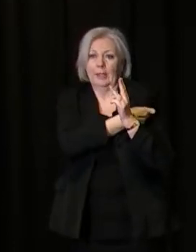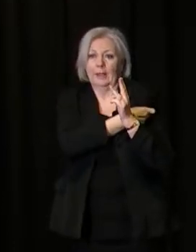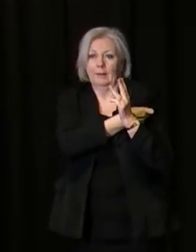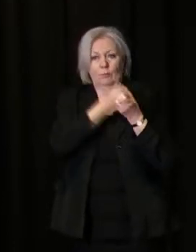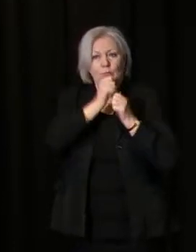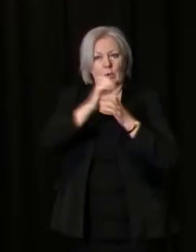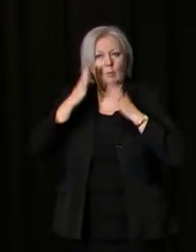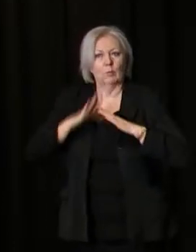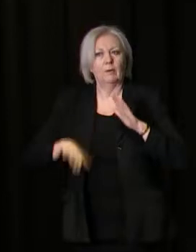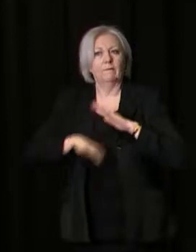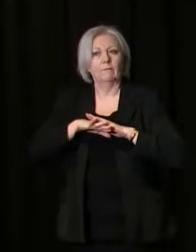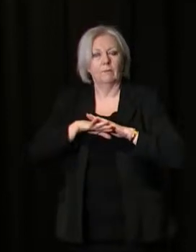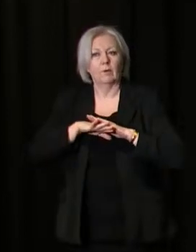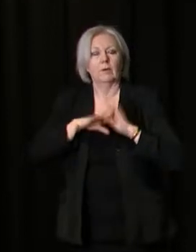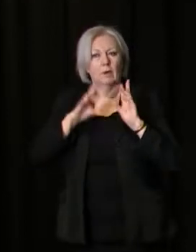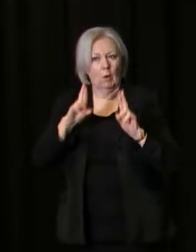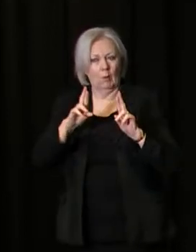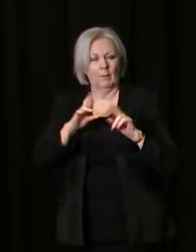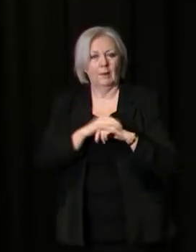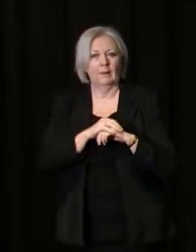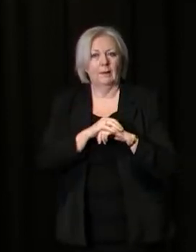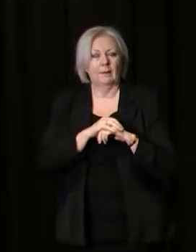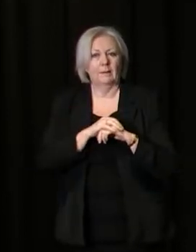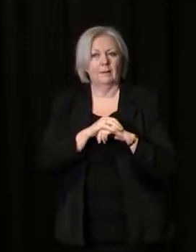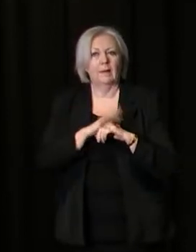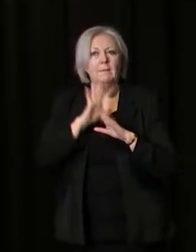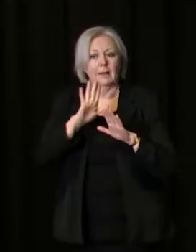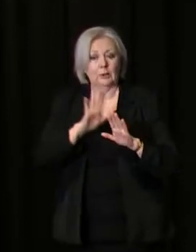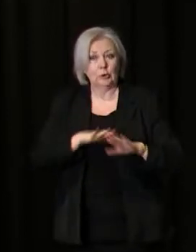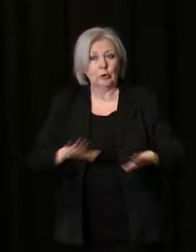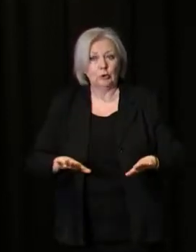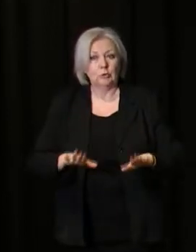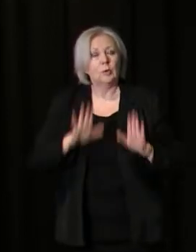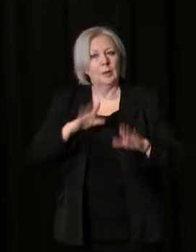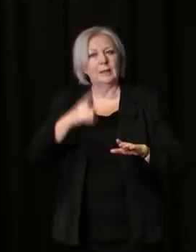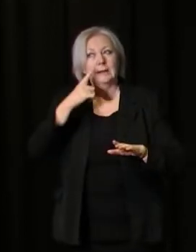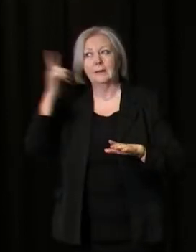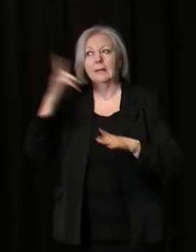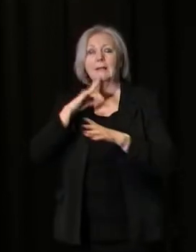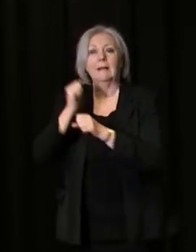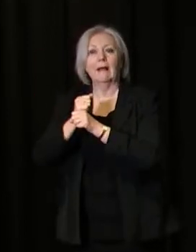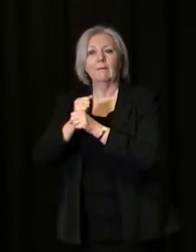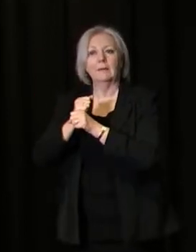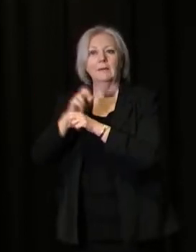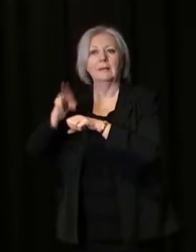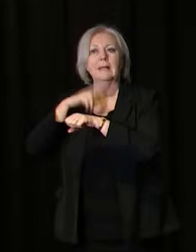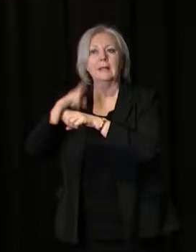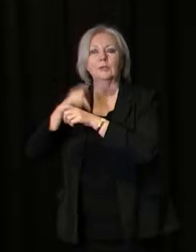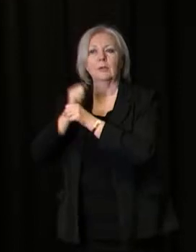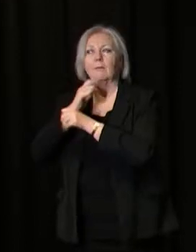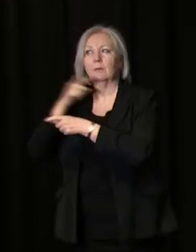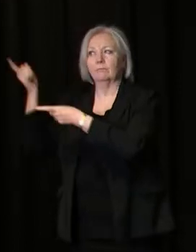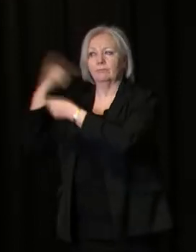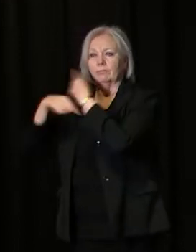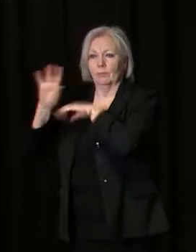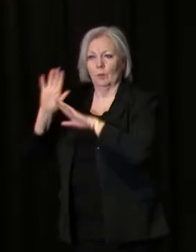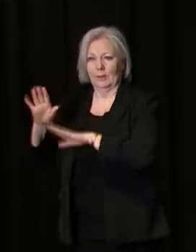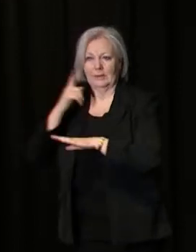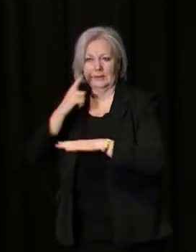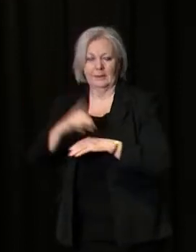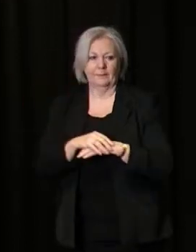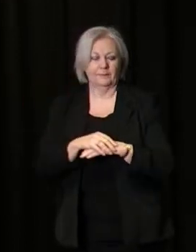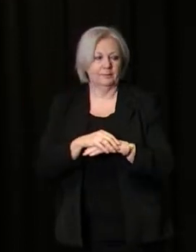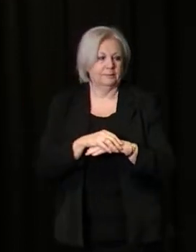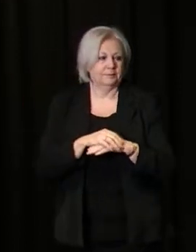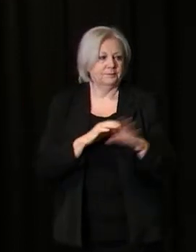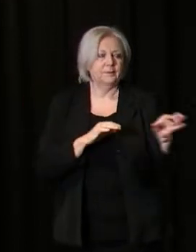kids, hopefully we can have more the Commonwealth can confirm with more details what the plans are for them. Would that same level of smaller